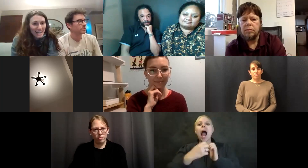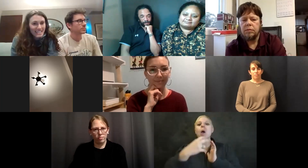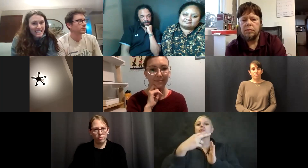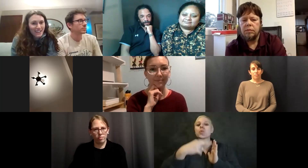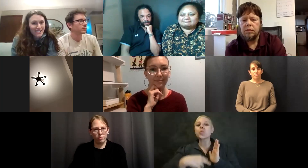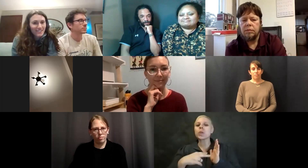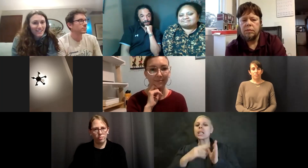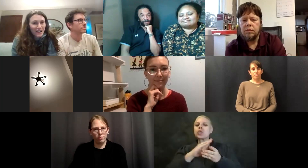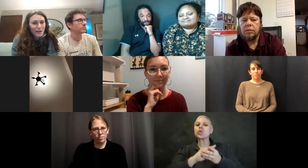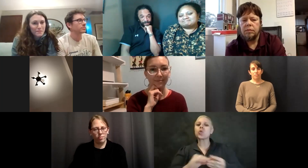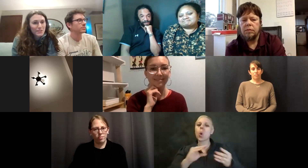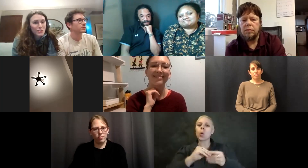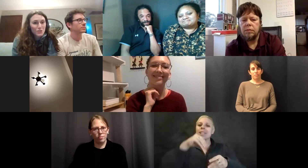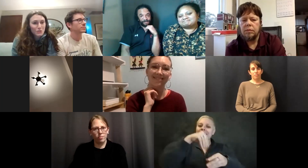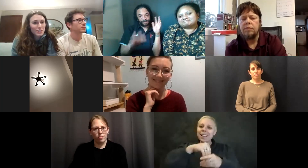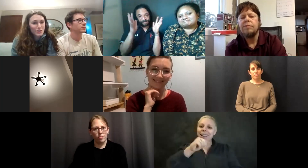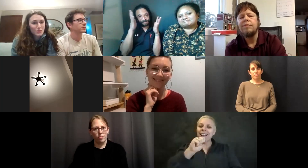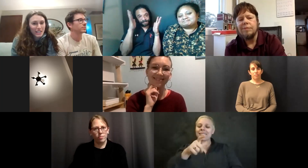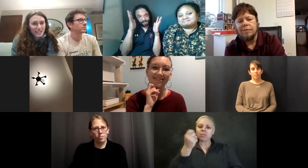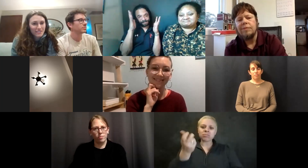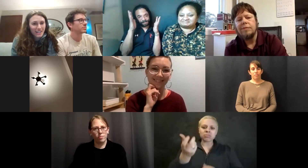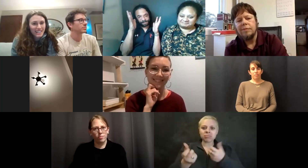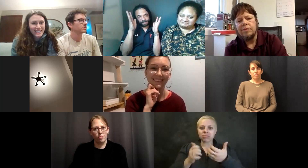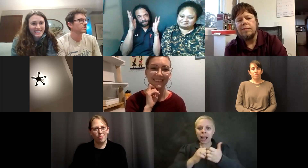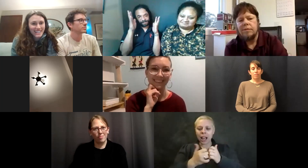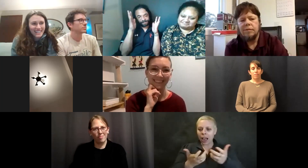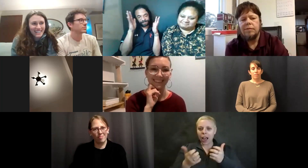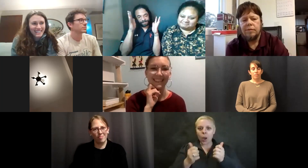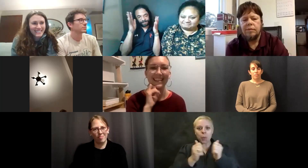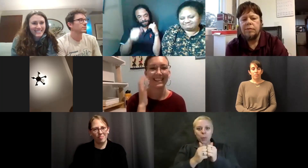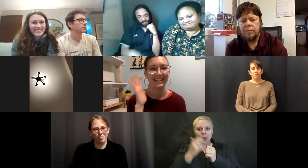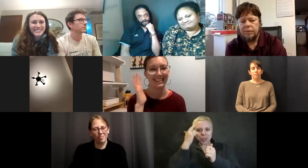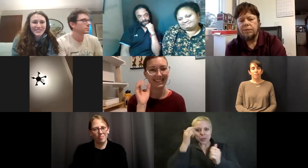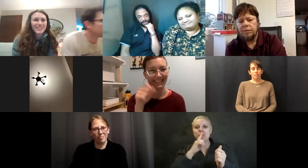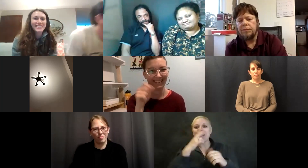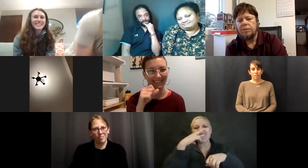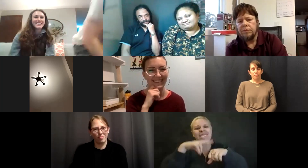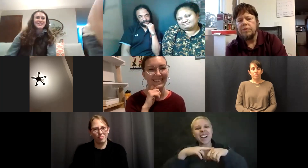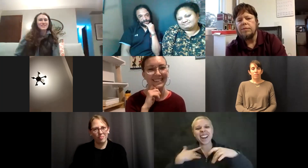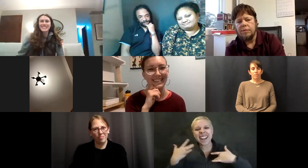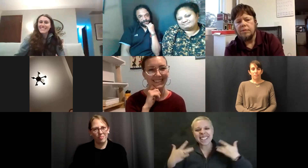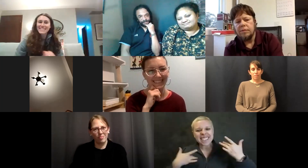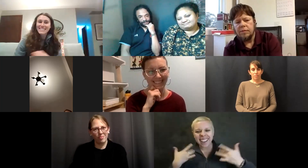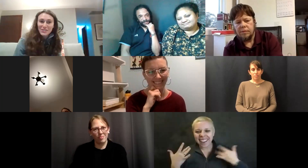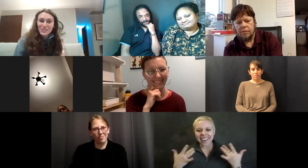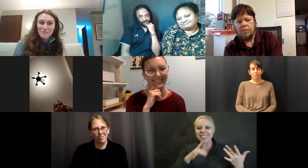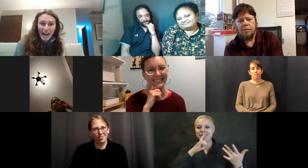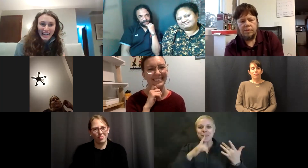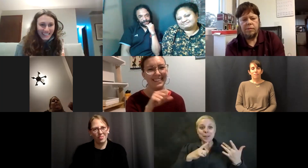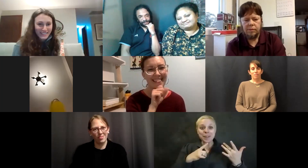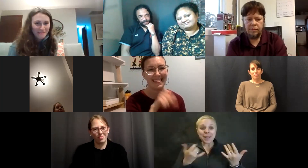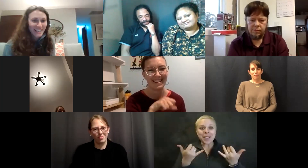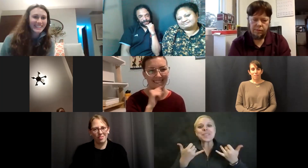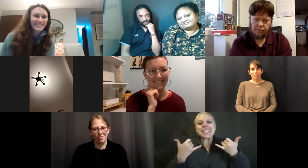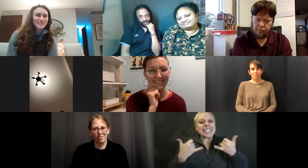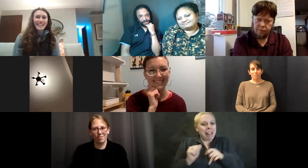in ASL to June, which is really fun and exciting. We can still use some